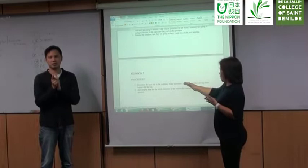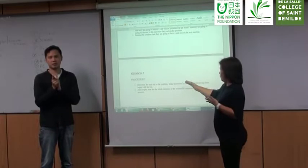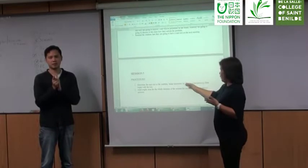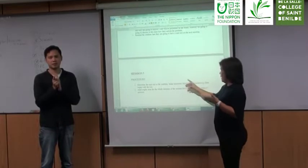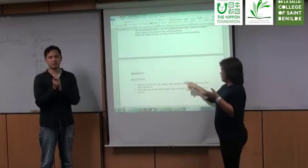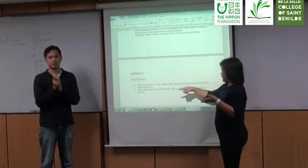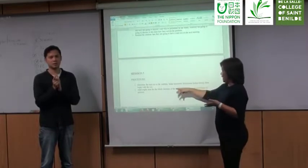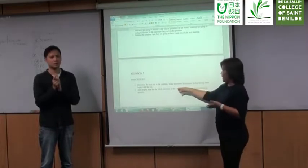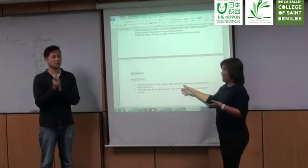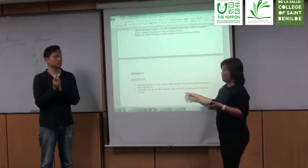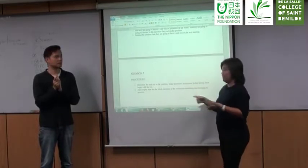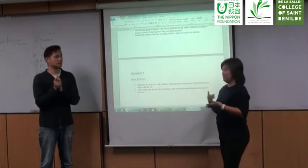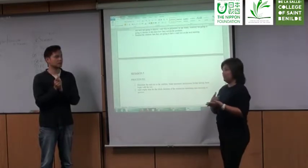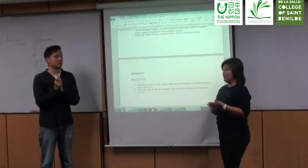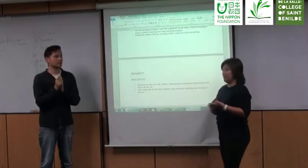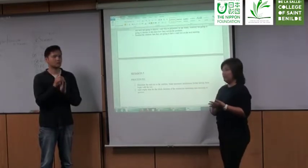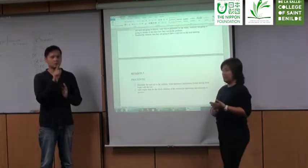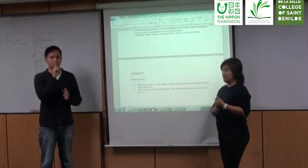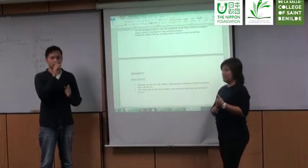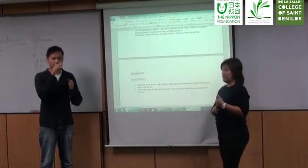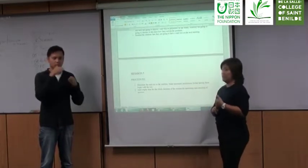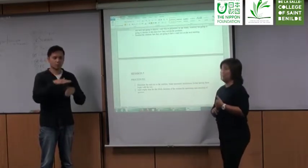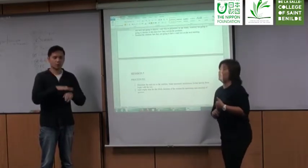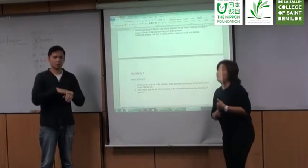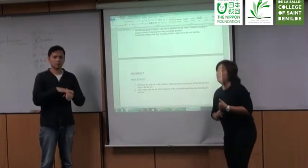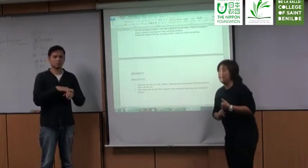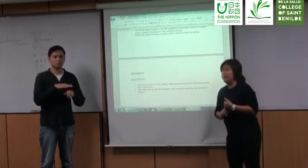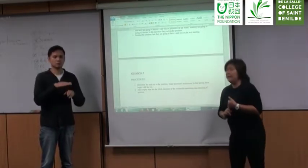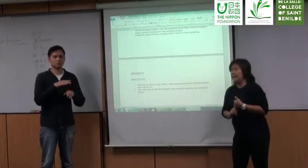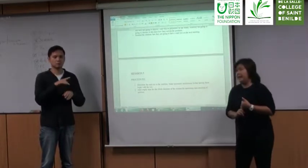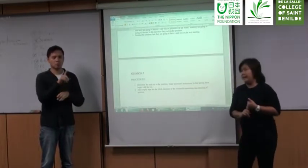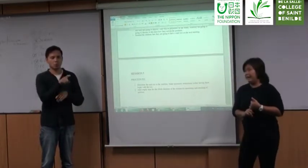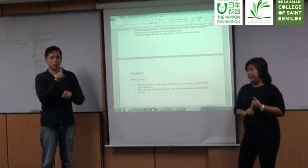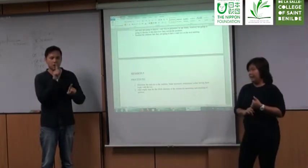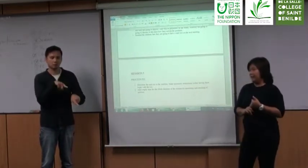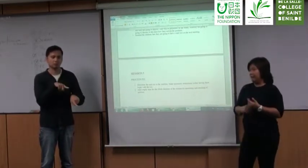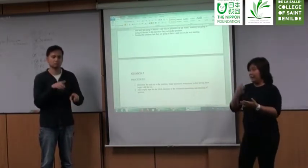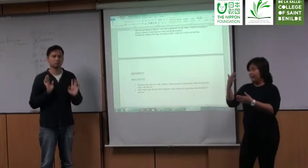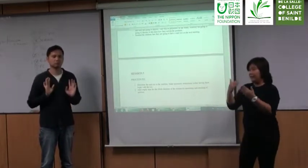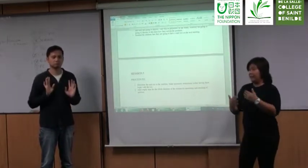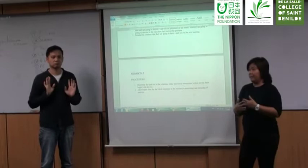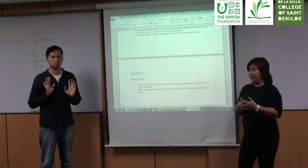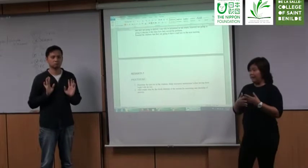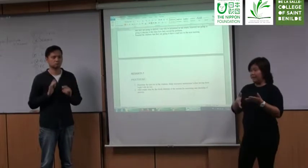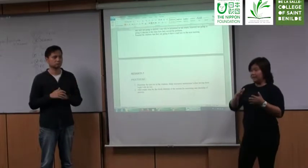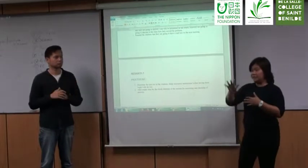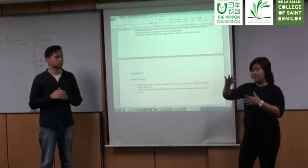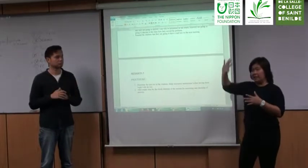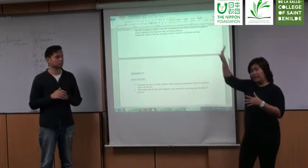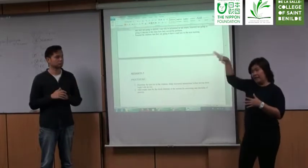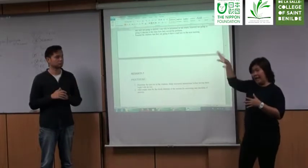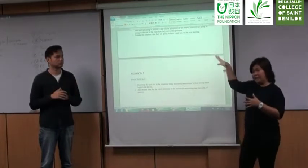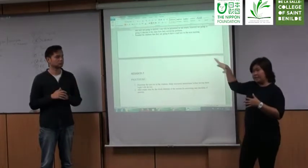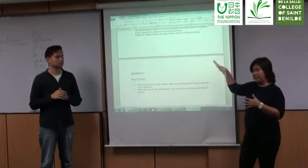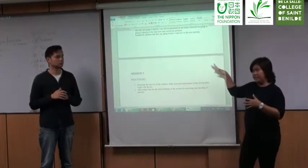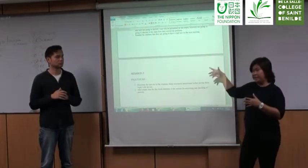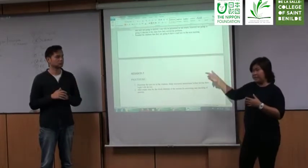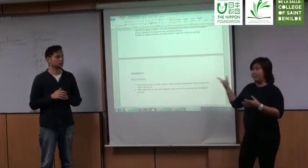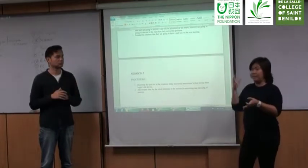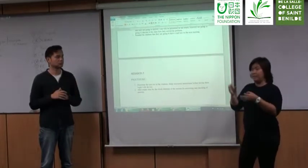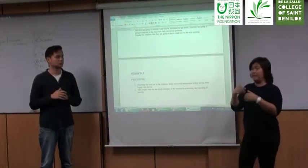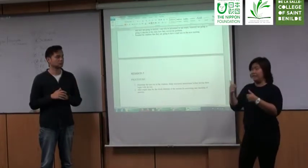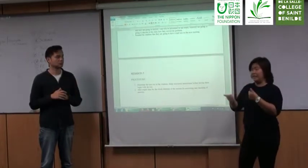it for answering and then for the discussion. Usually, for item, I let the student answer